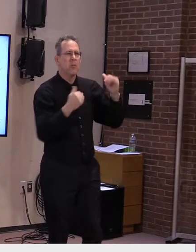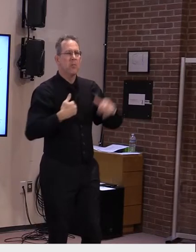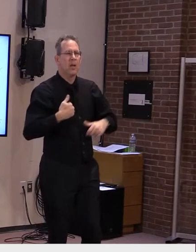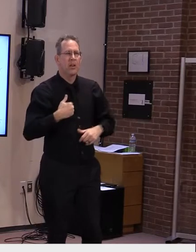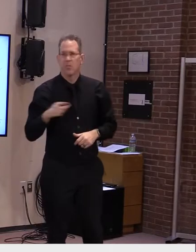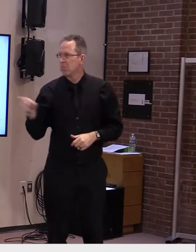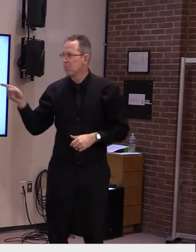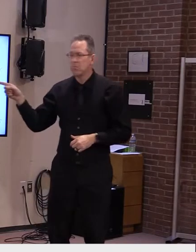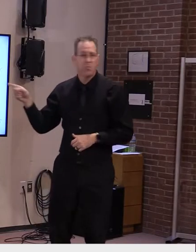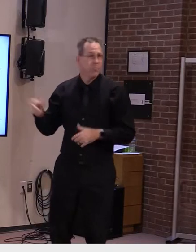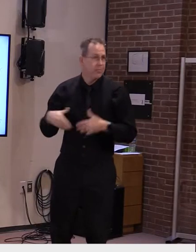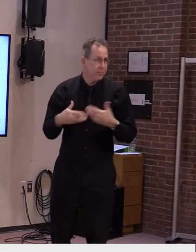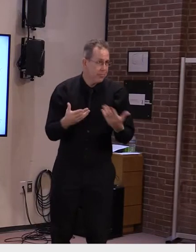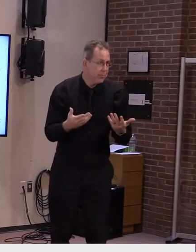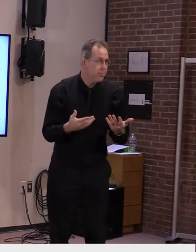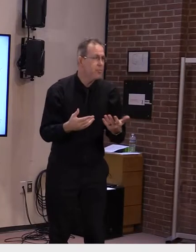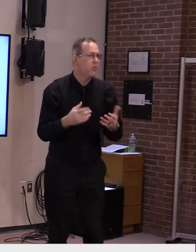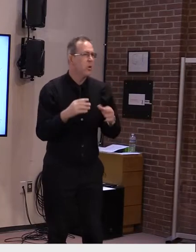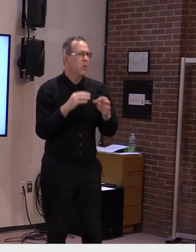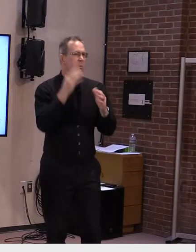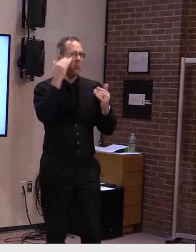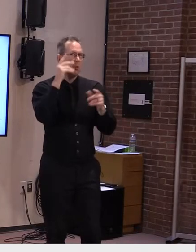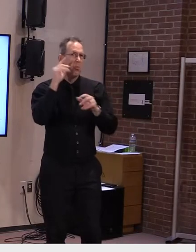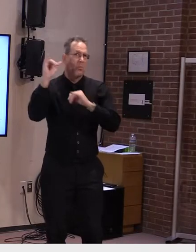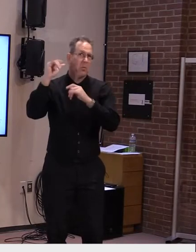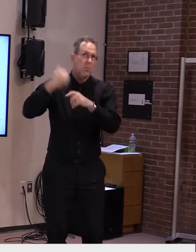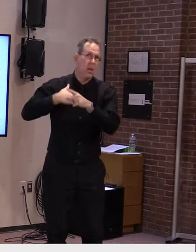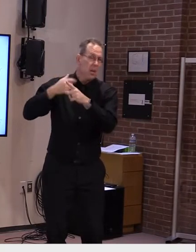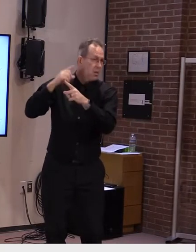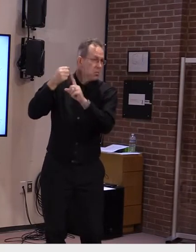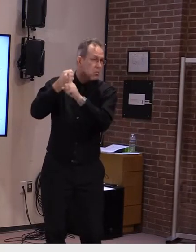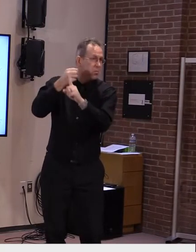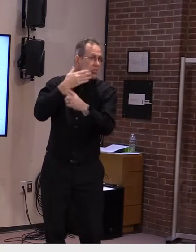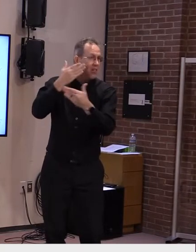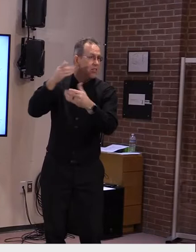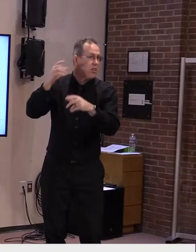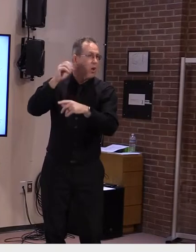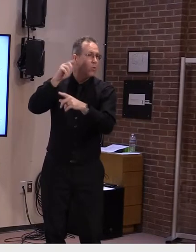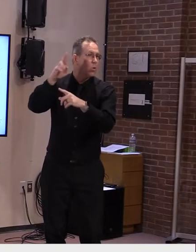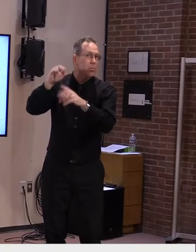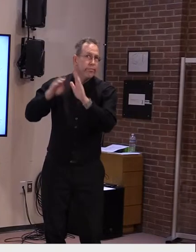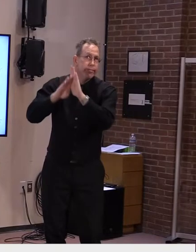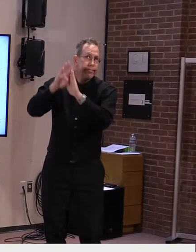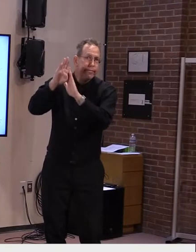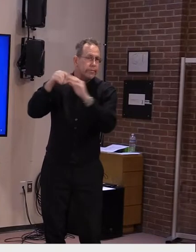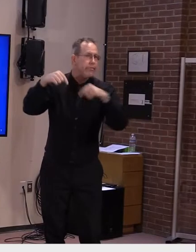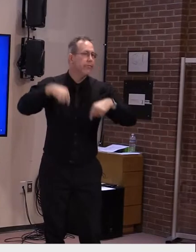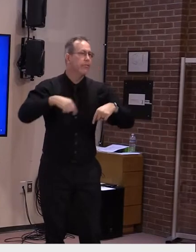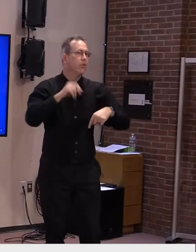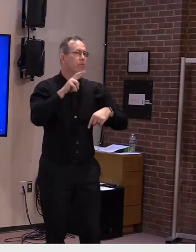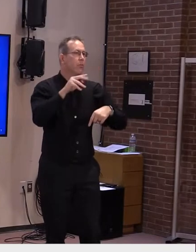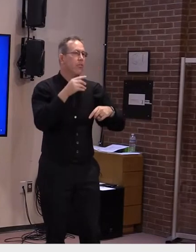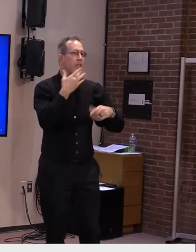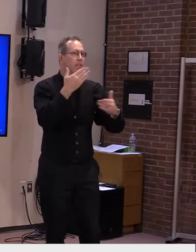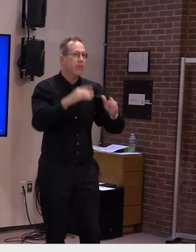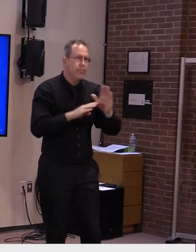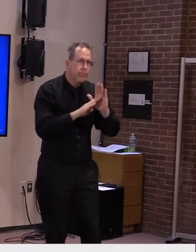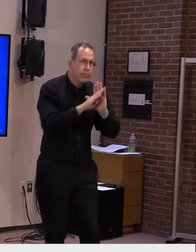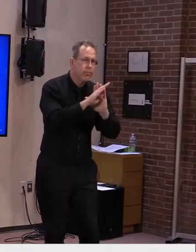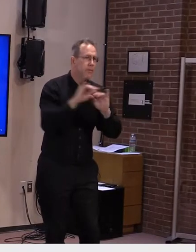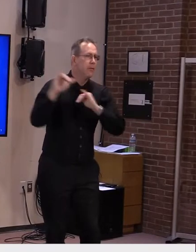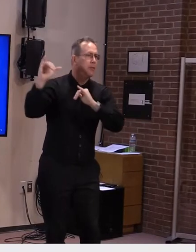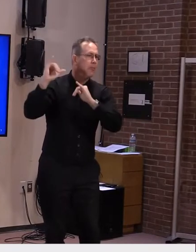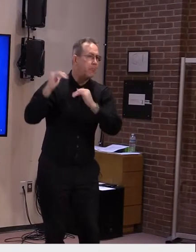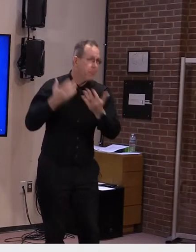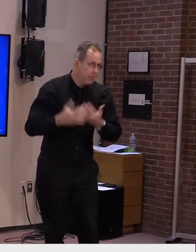once normal testing resumes in terms of people going and getting testing on a more routine basis. Turning to hospitalizations, this is where